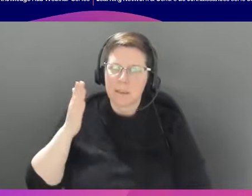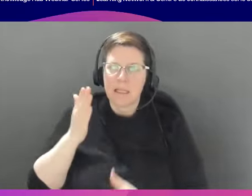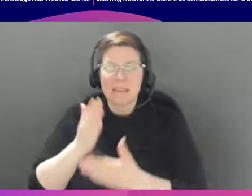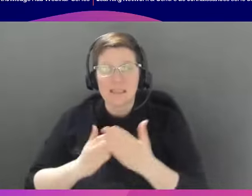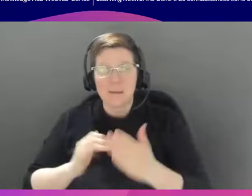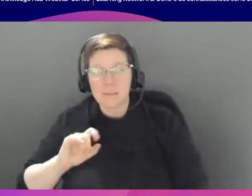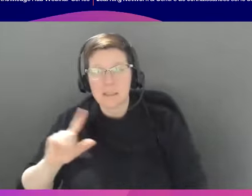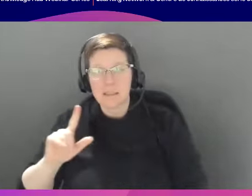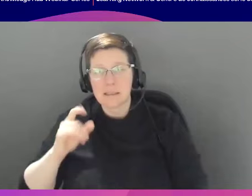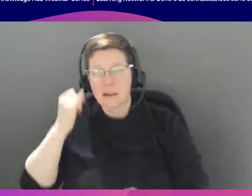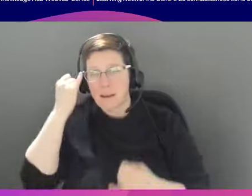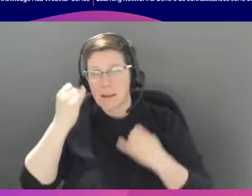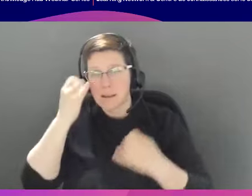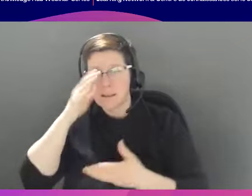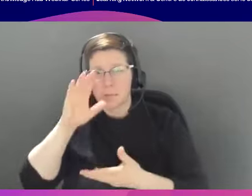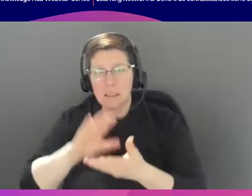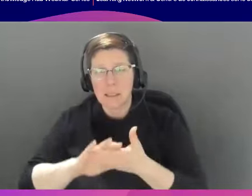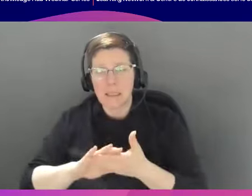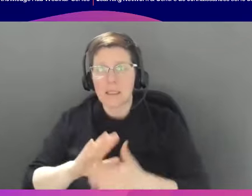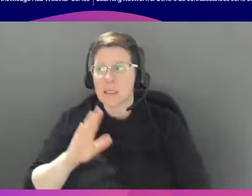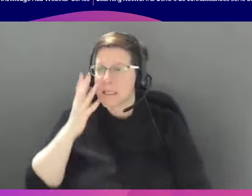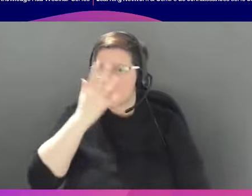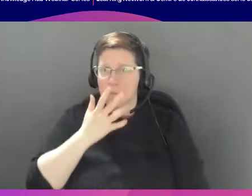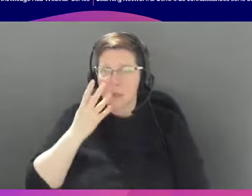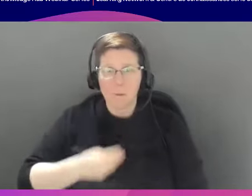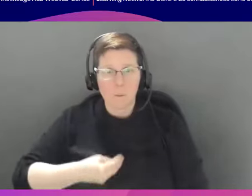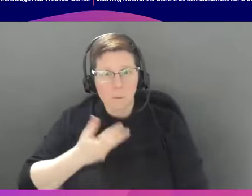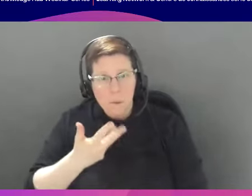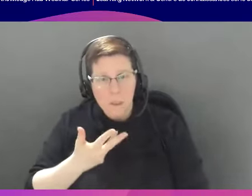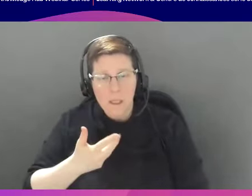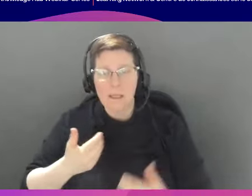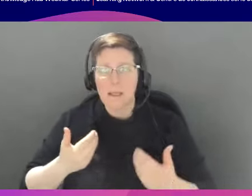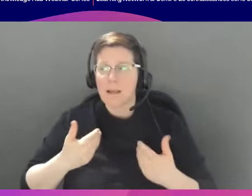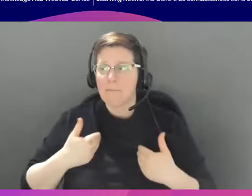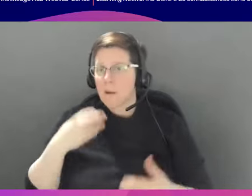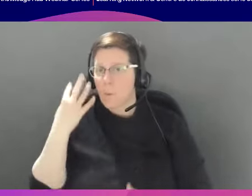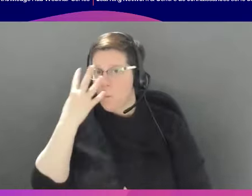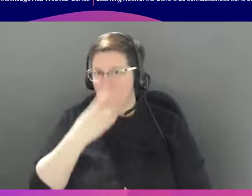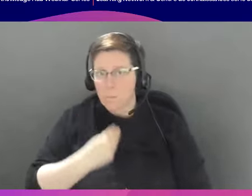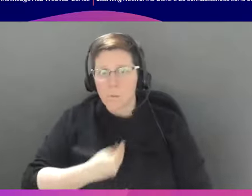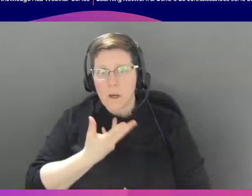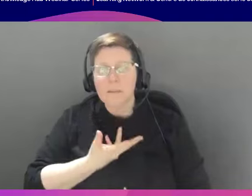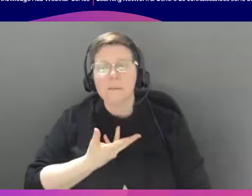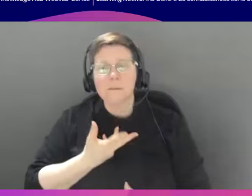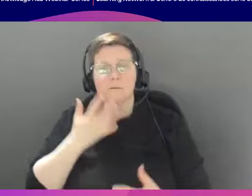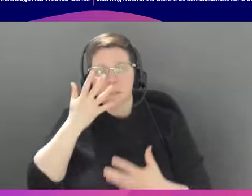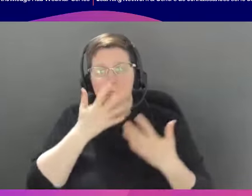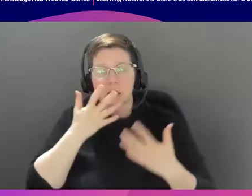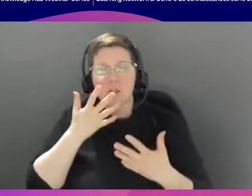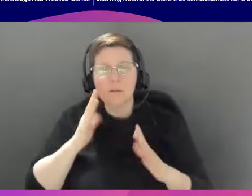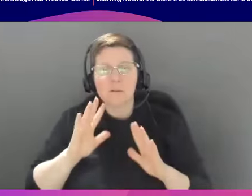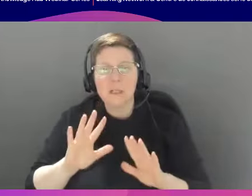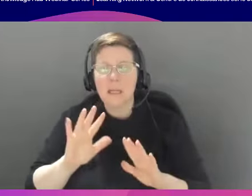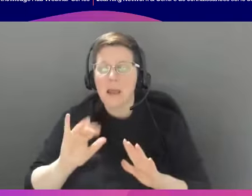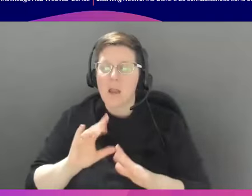around beliefs of like appearing white, having white facial features and characteristics that kind of reinforce